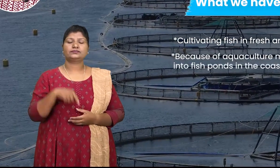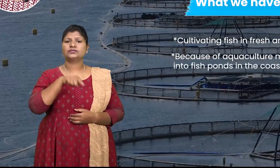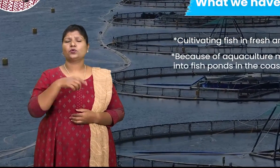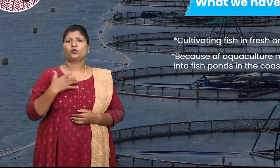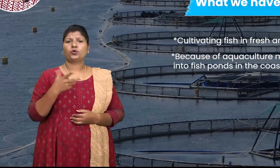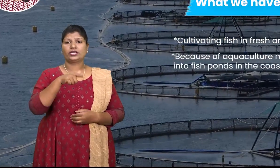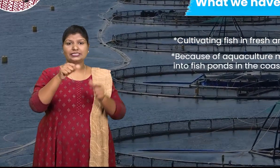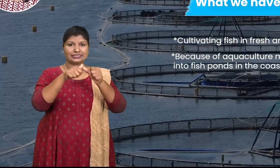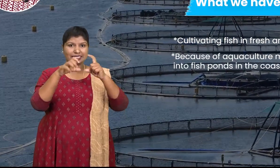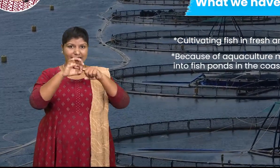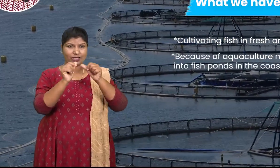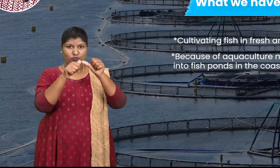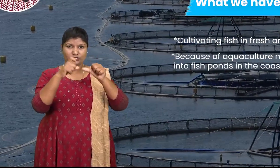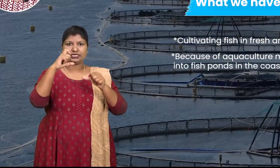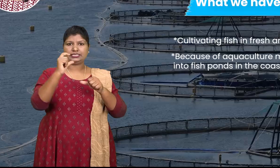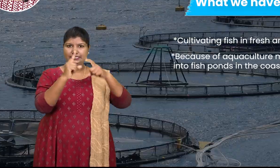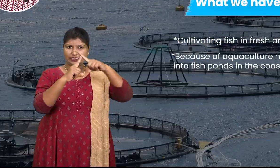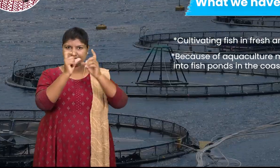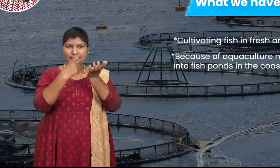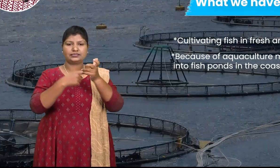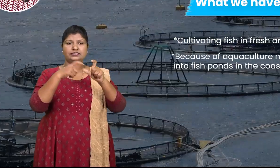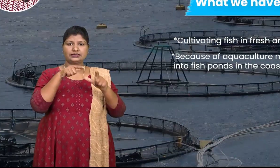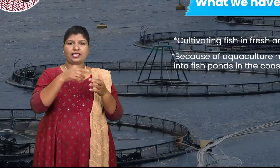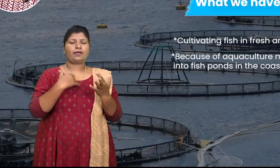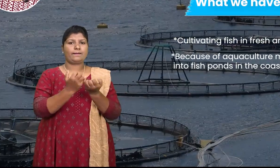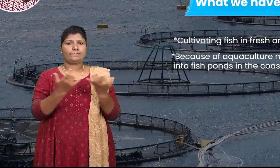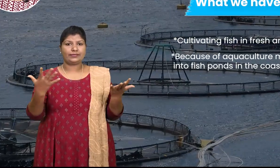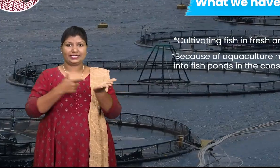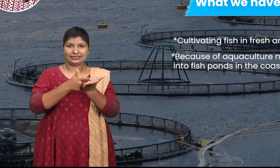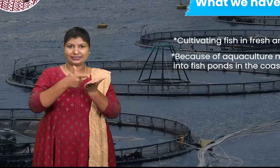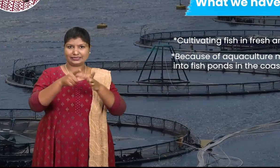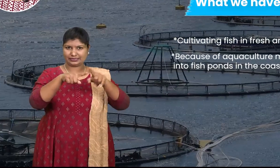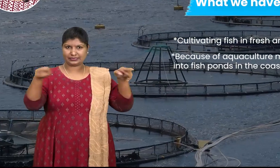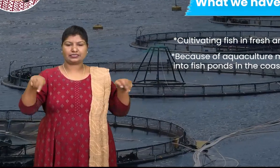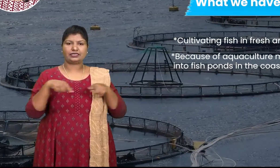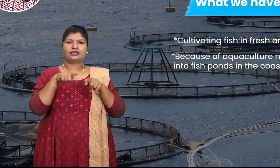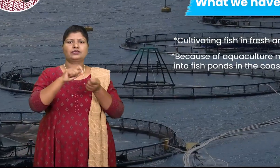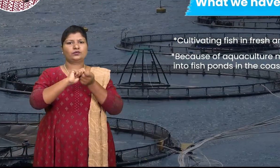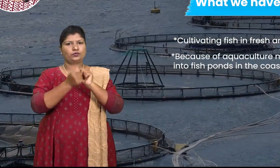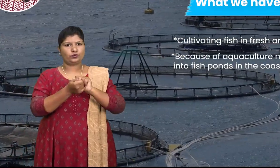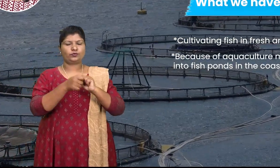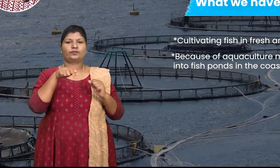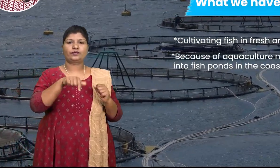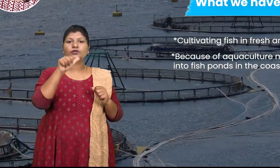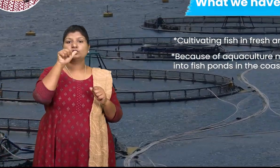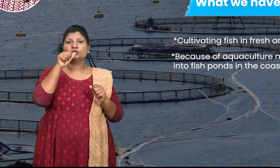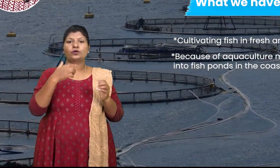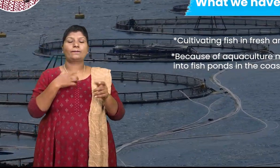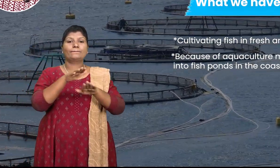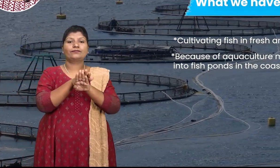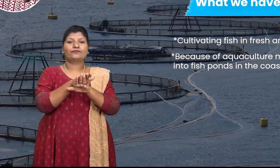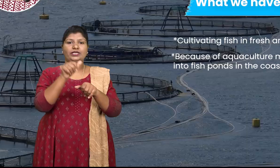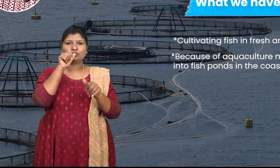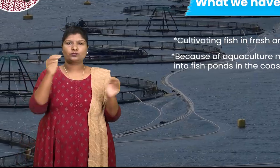Because of aquaculture, many agricultural lands converted into fish